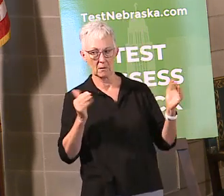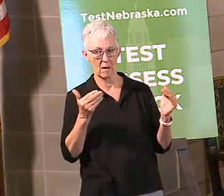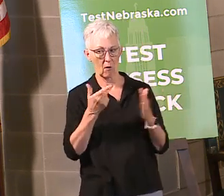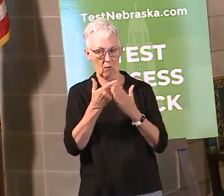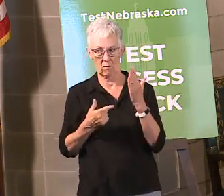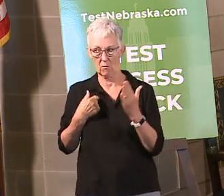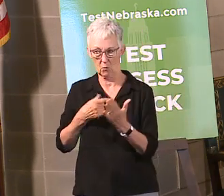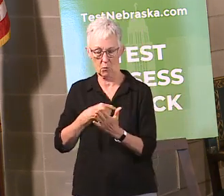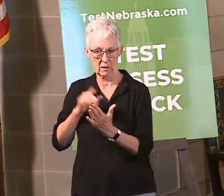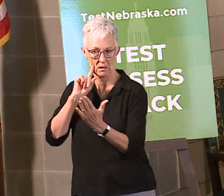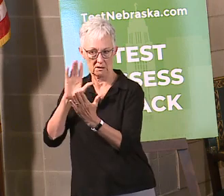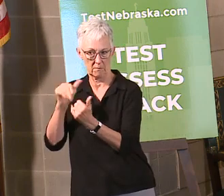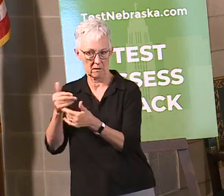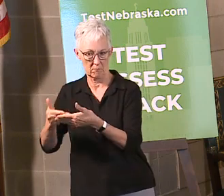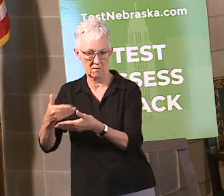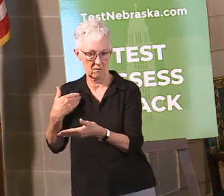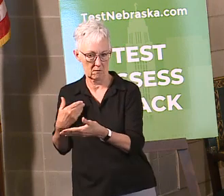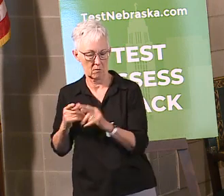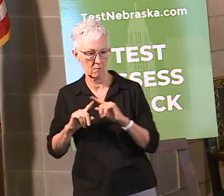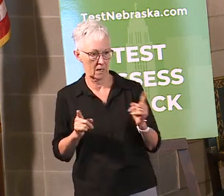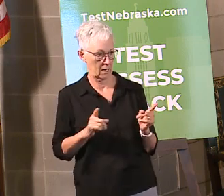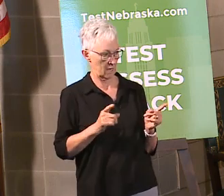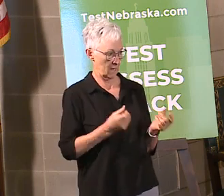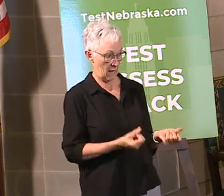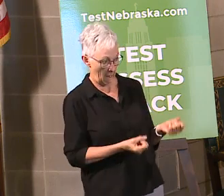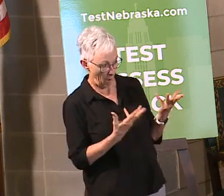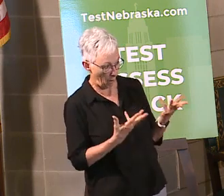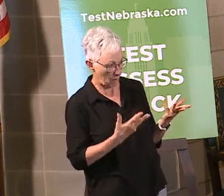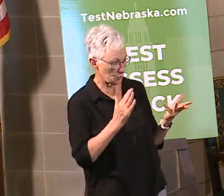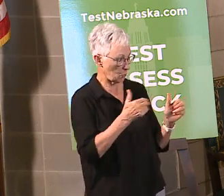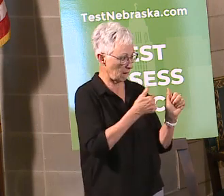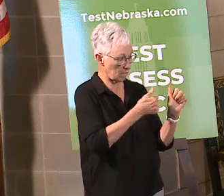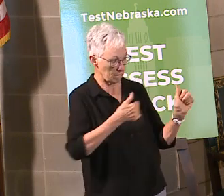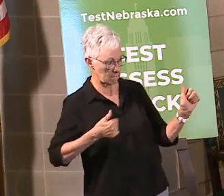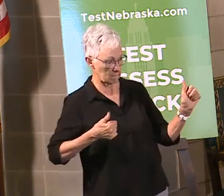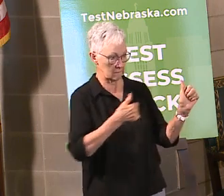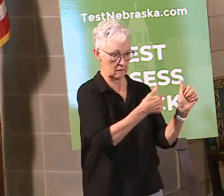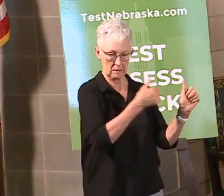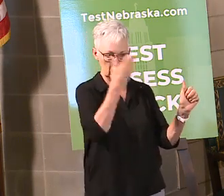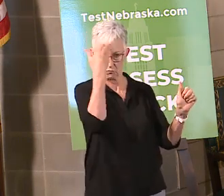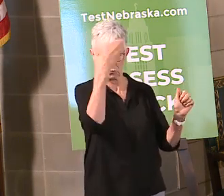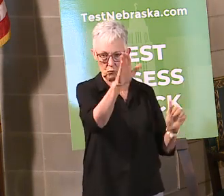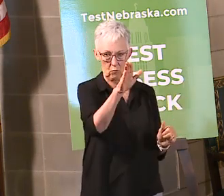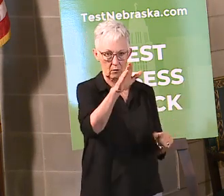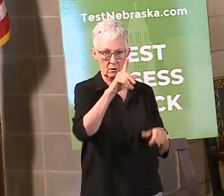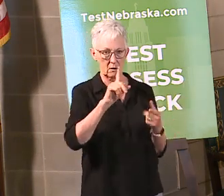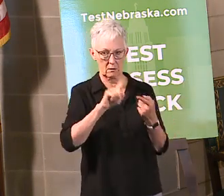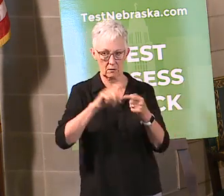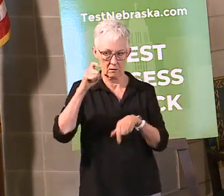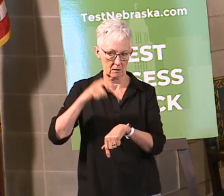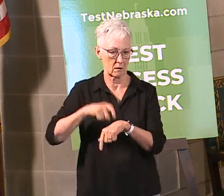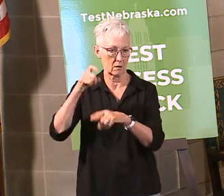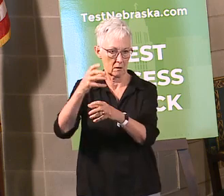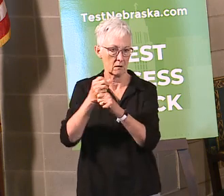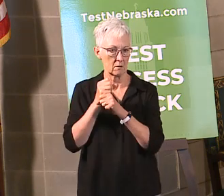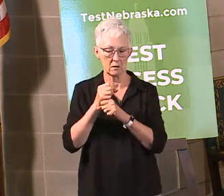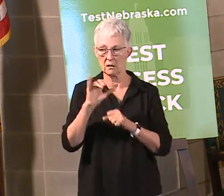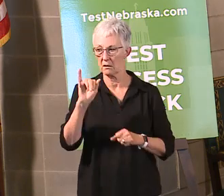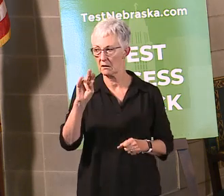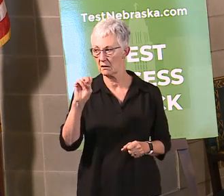point, we don't know the complete picture around that, and really won't know until we get the income tax receipts